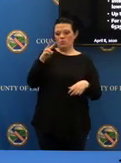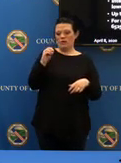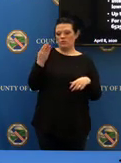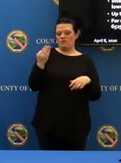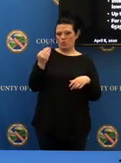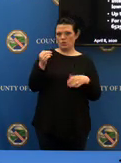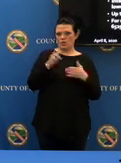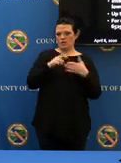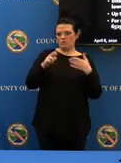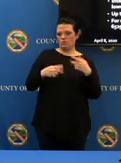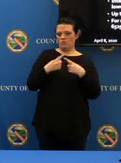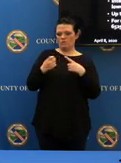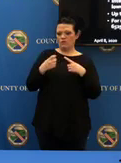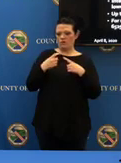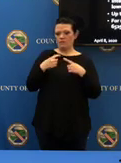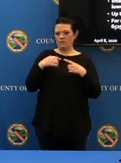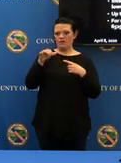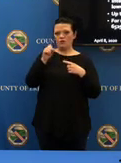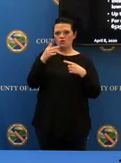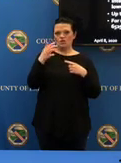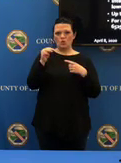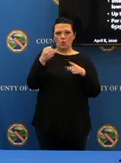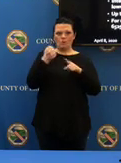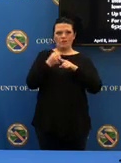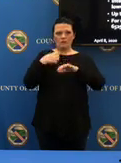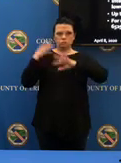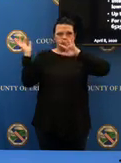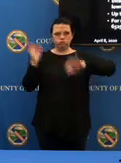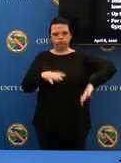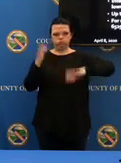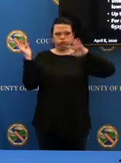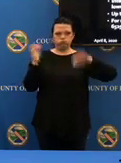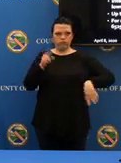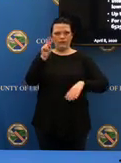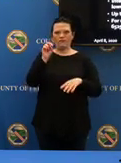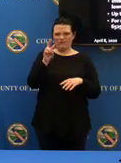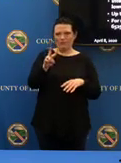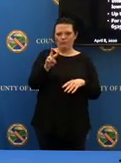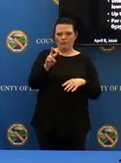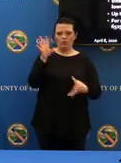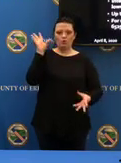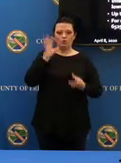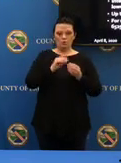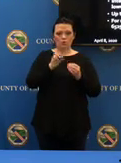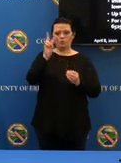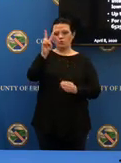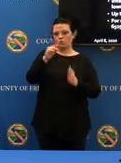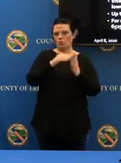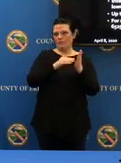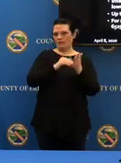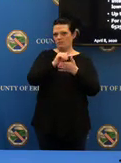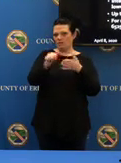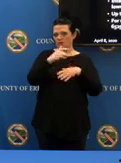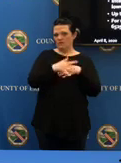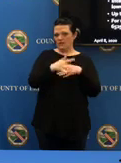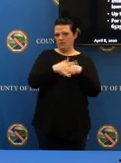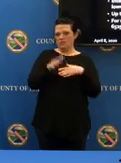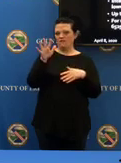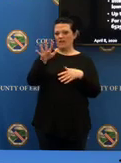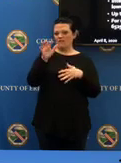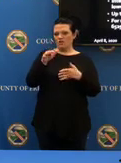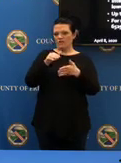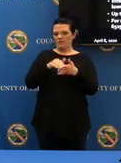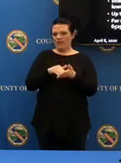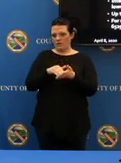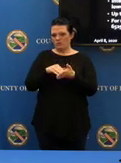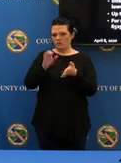result of the superstorm that hit in November. The total loan fund has $2 million that's available, and $500,000